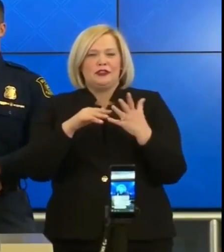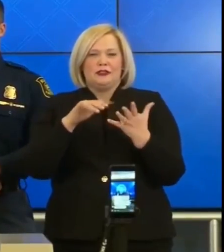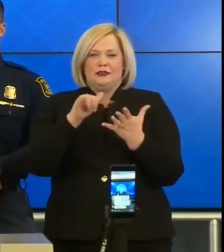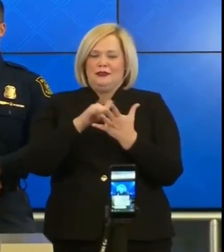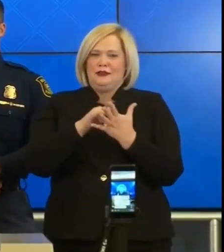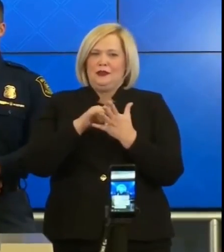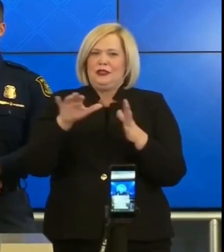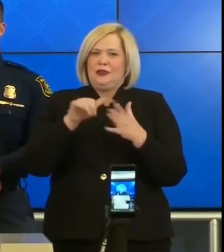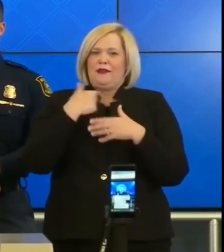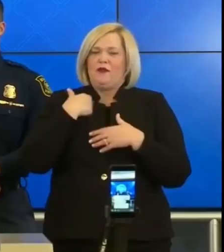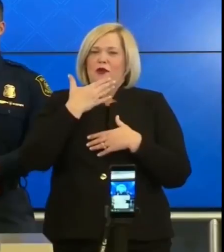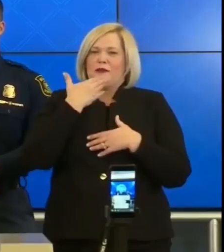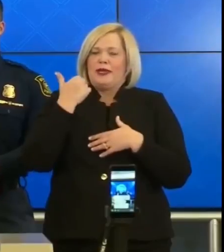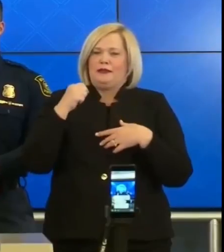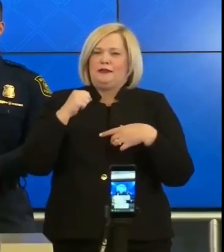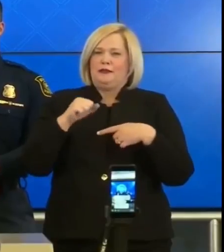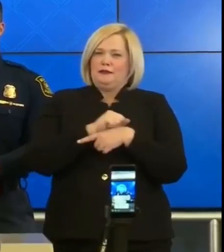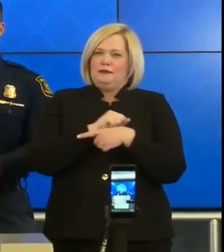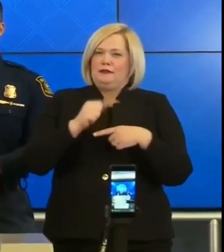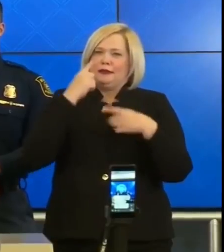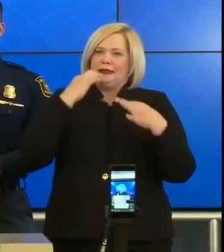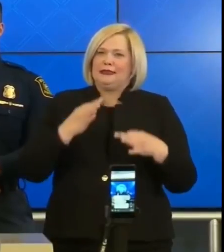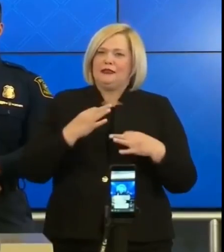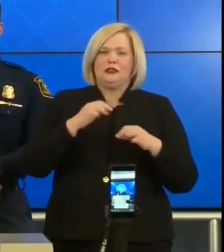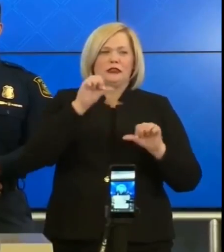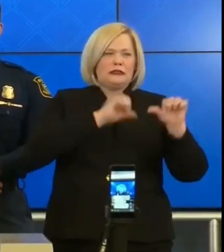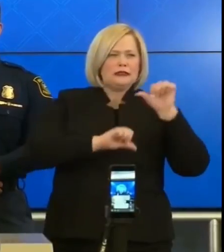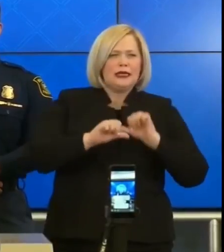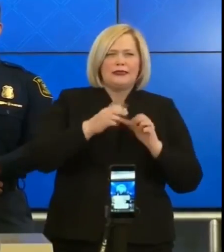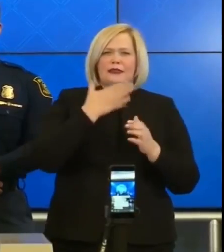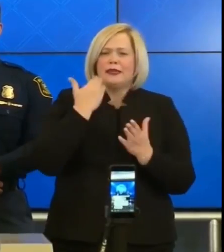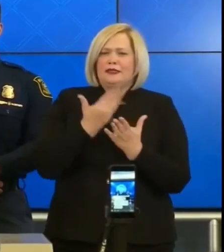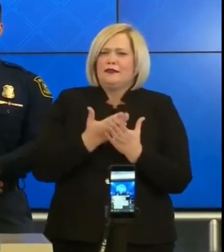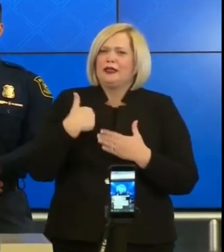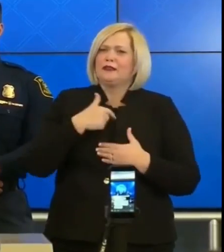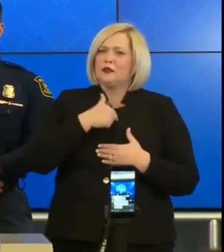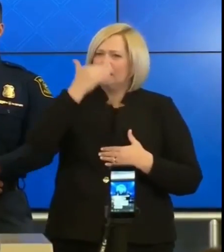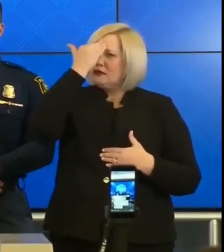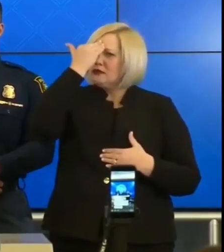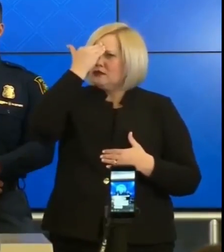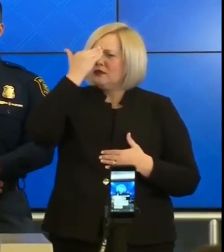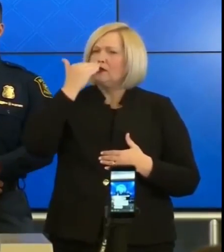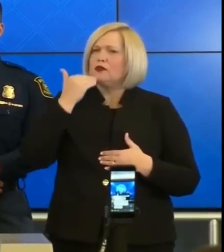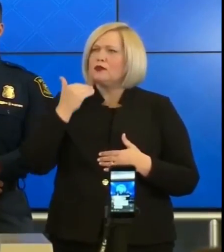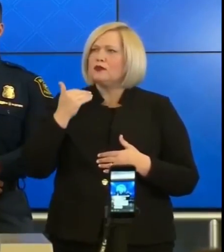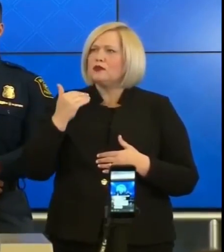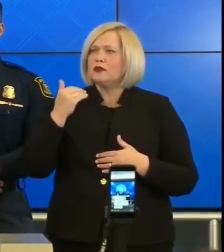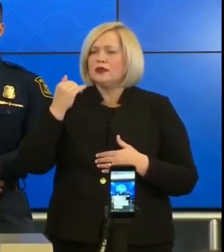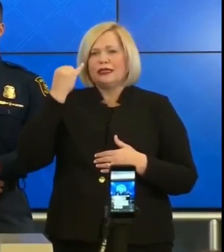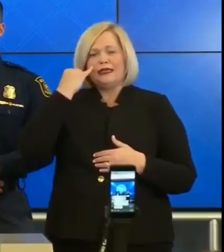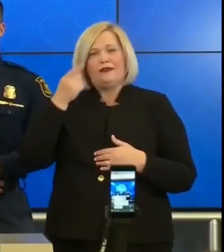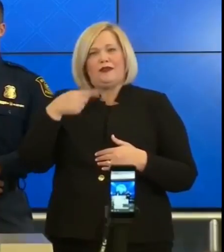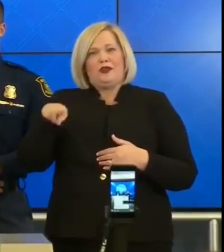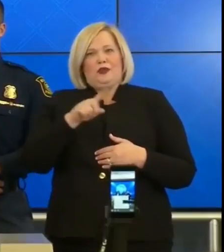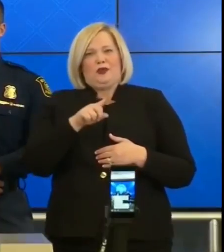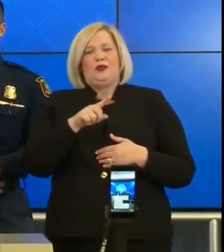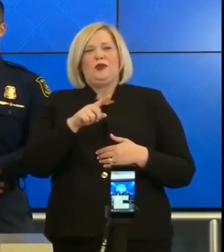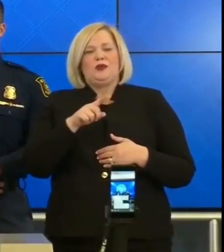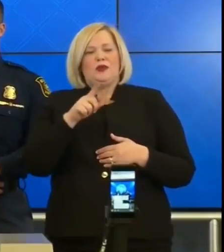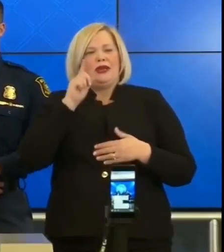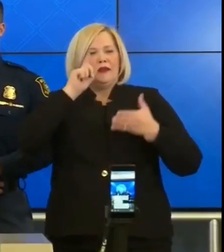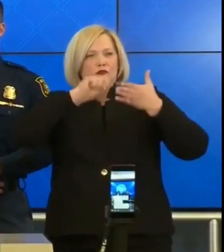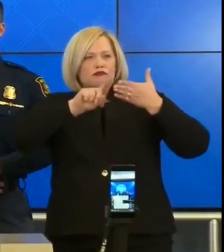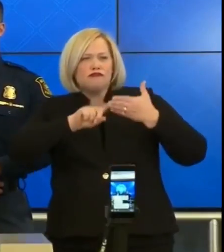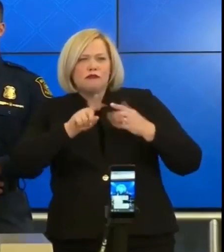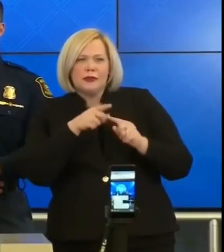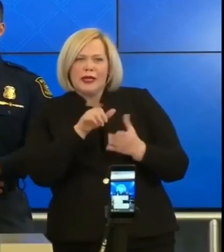by the best practices and the science and the best facts as we know them. I think if you have done any